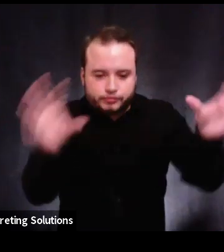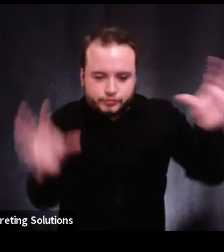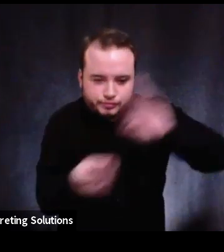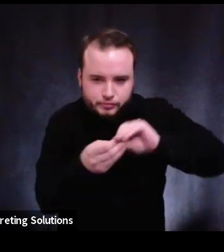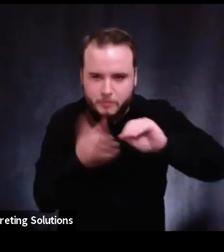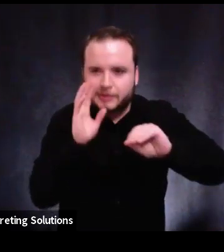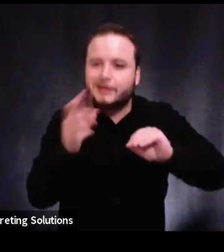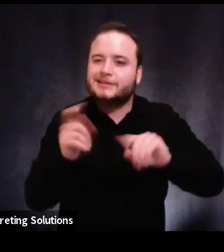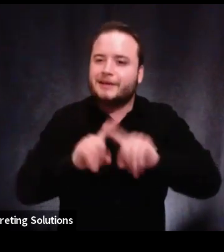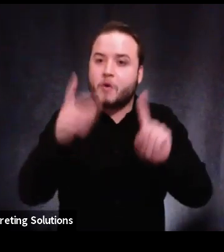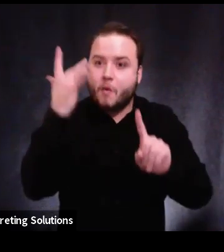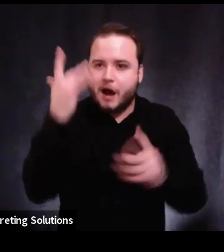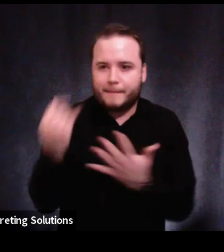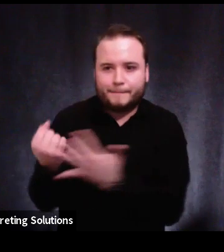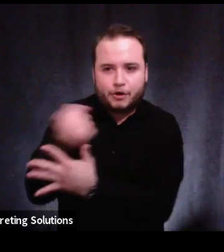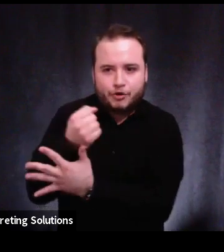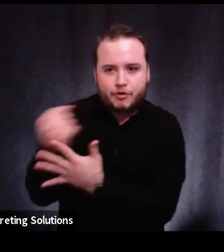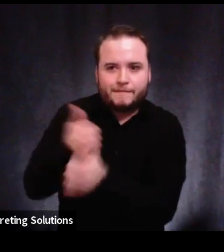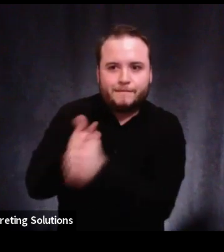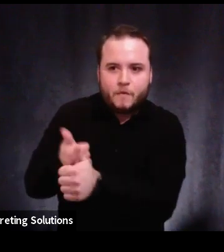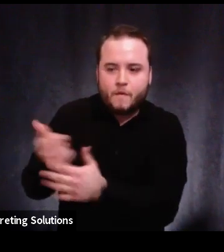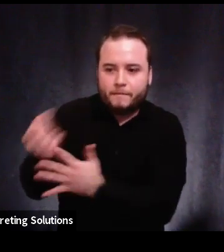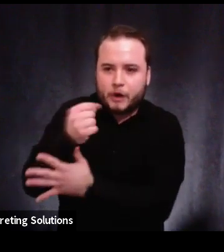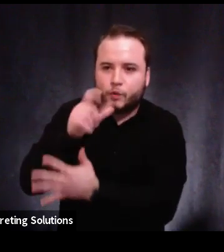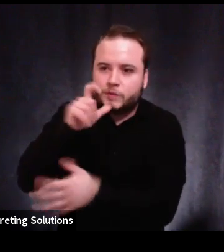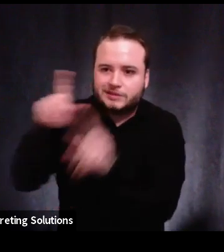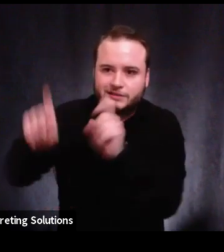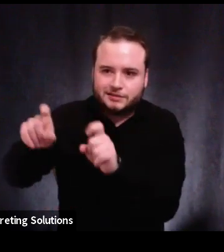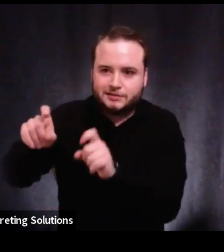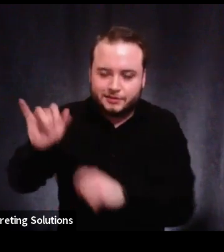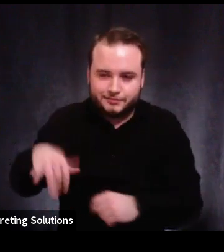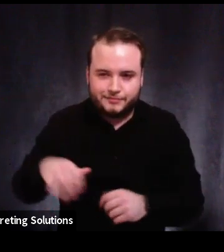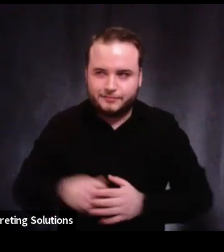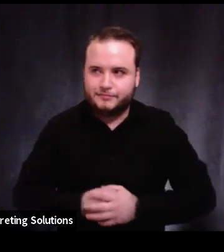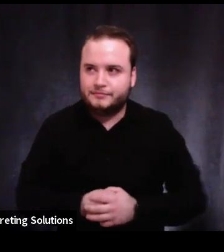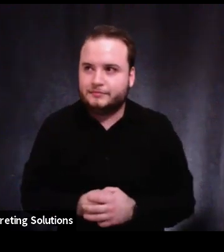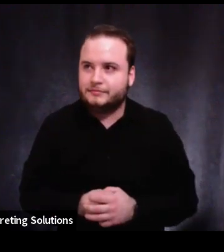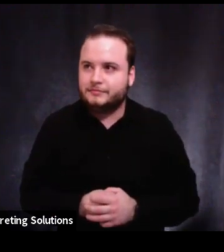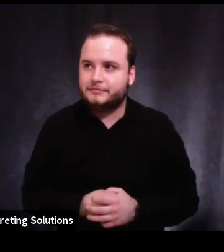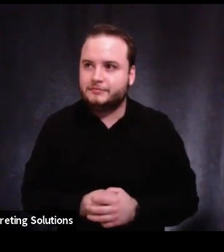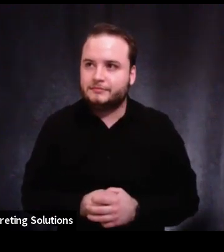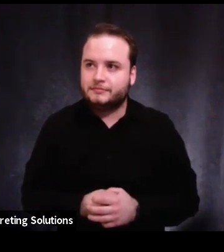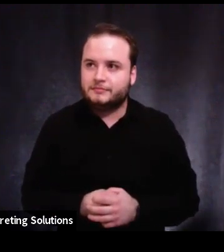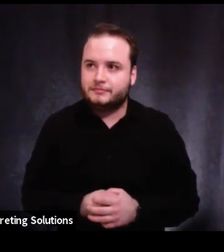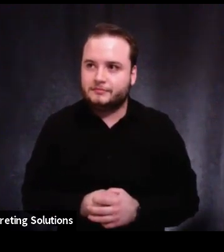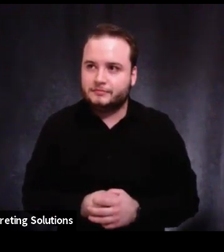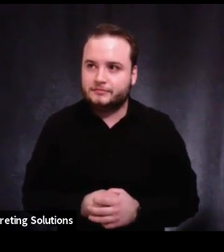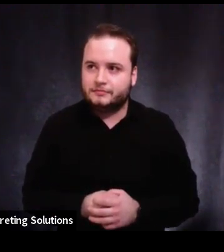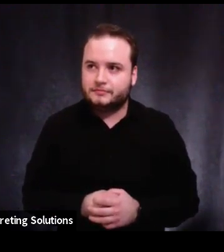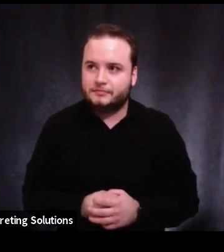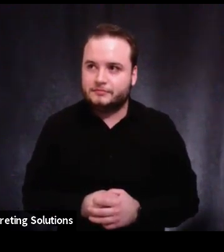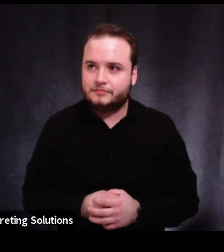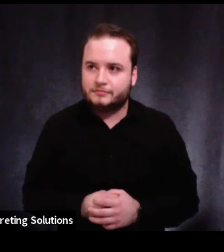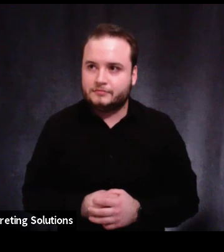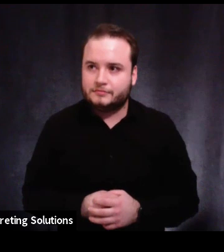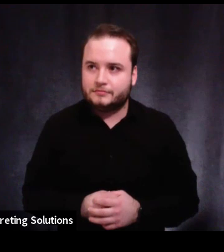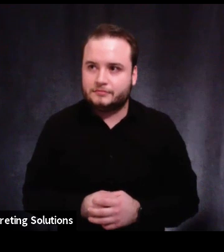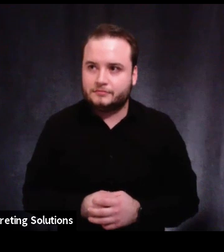testing. But I want to acknowledge that while we're testing in these congregate care settings,